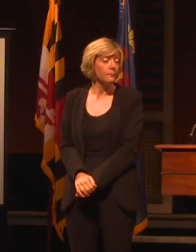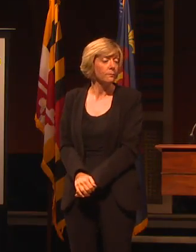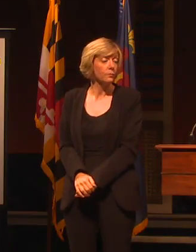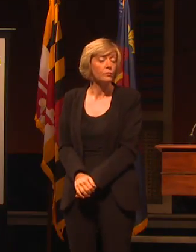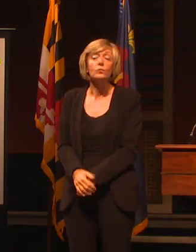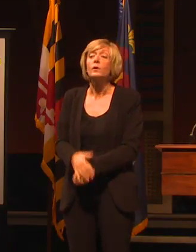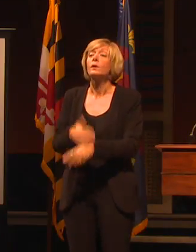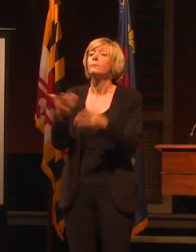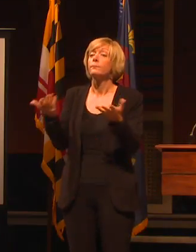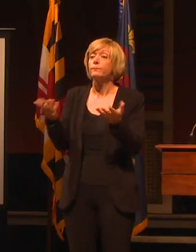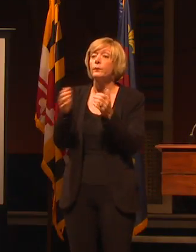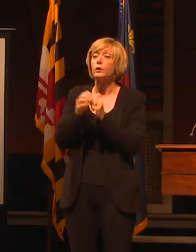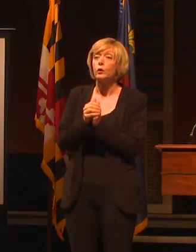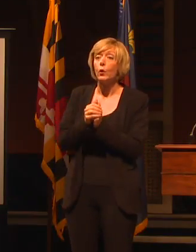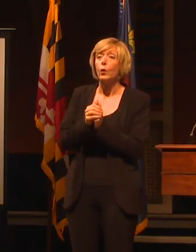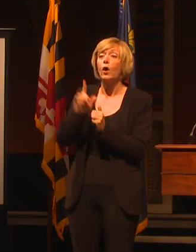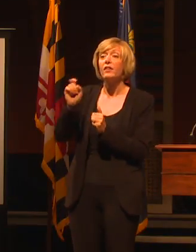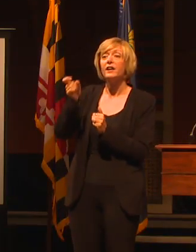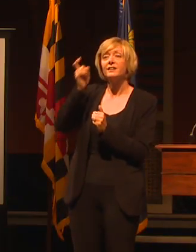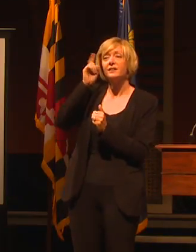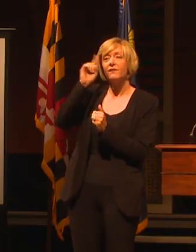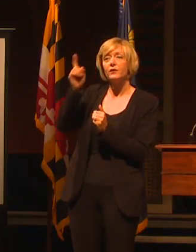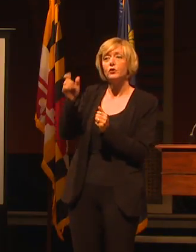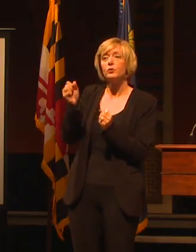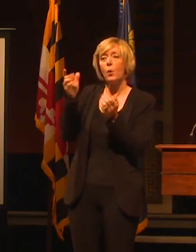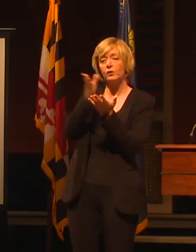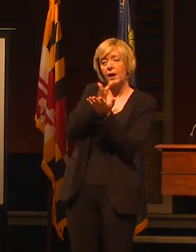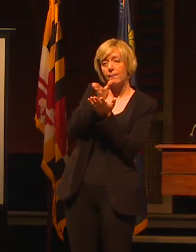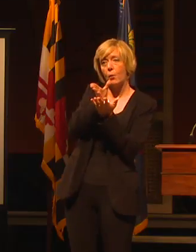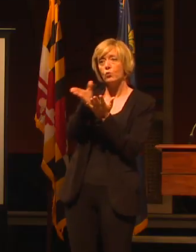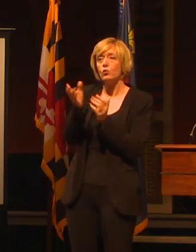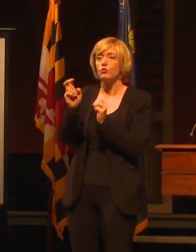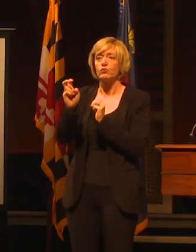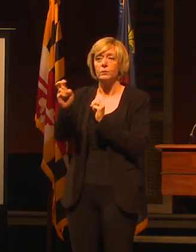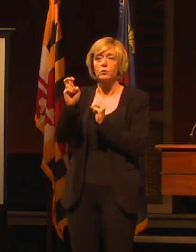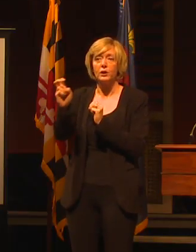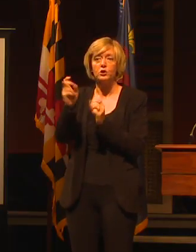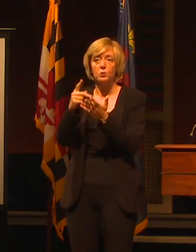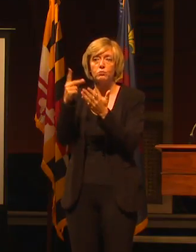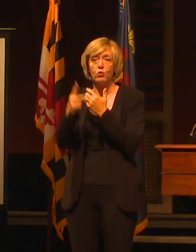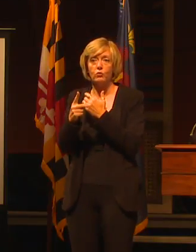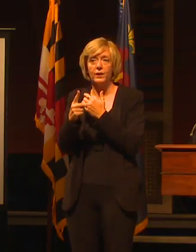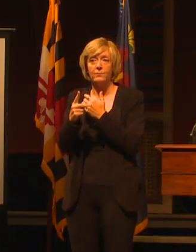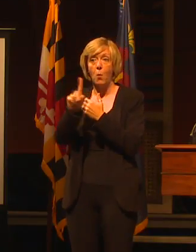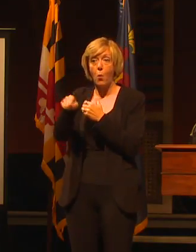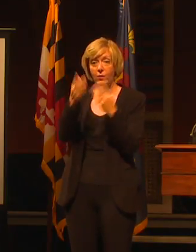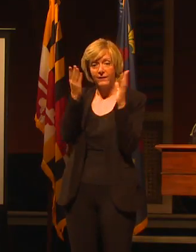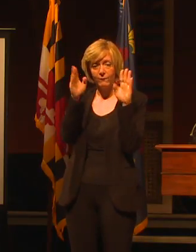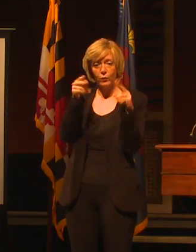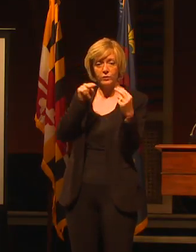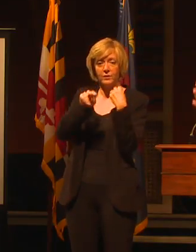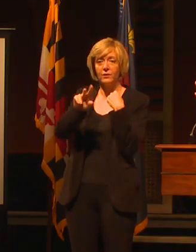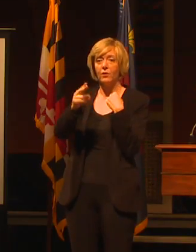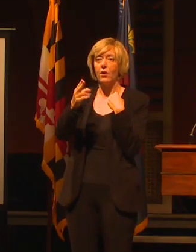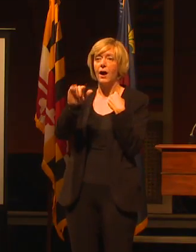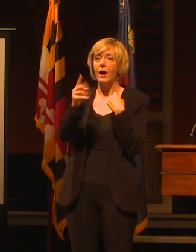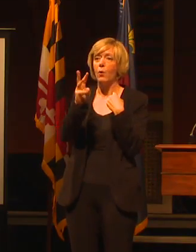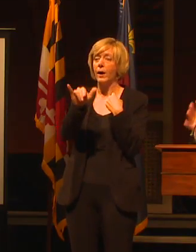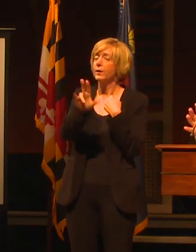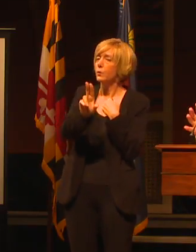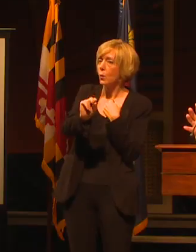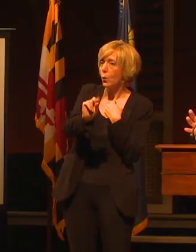the governor's multimodal transportation program is not just highways, but it's an